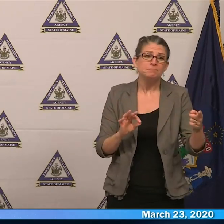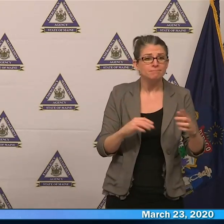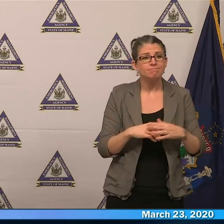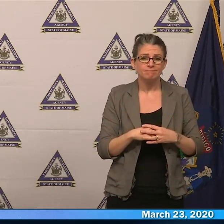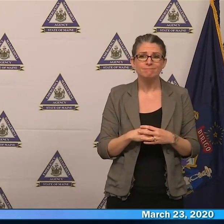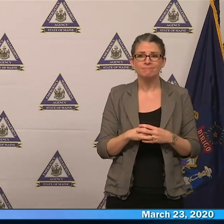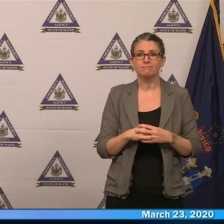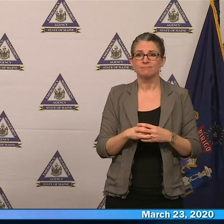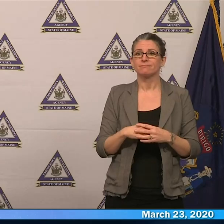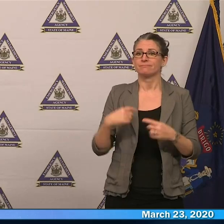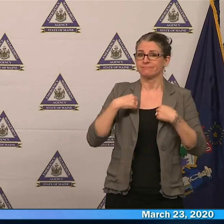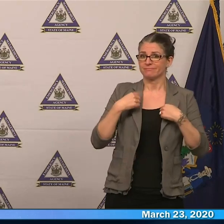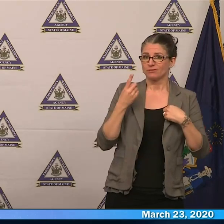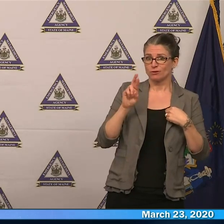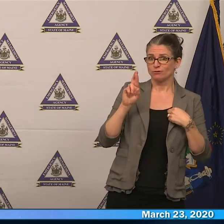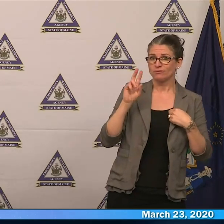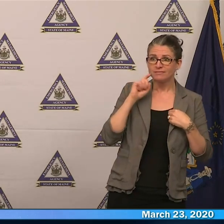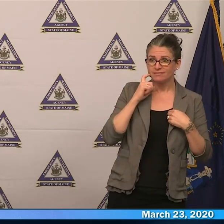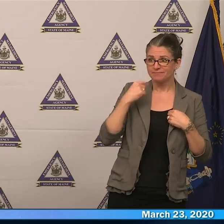Dr. Thibodeau?